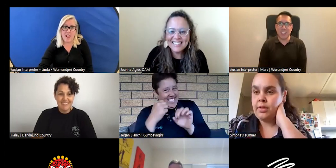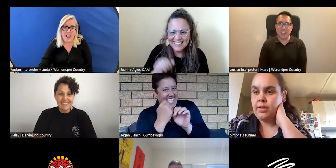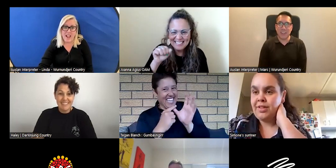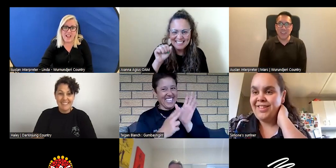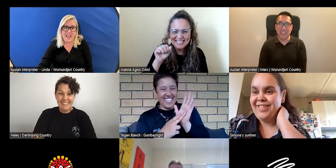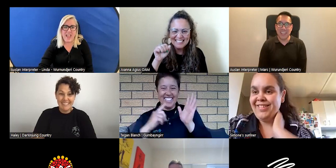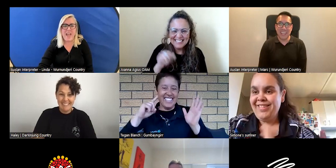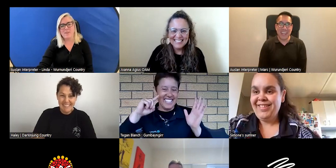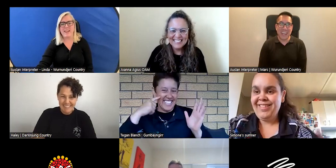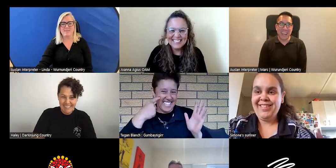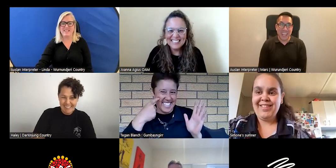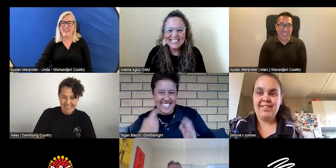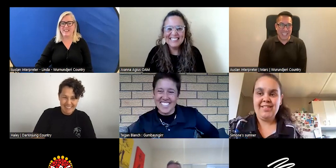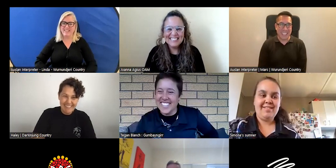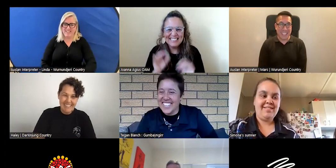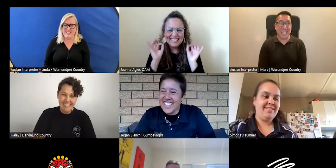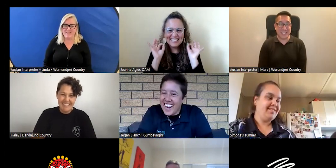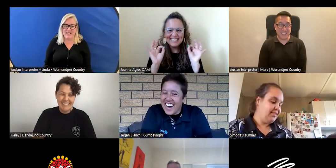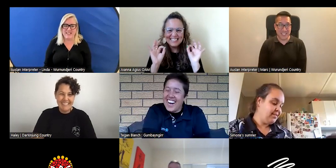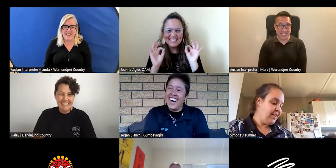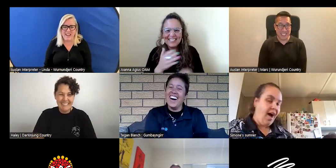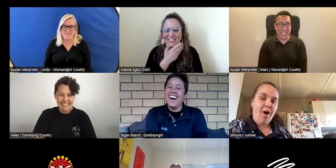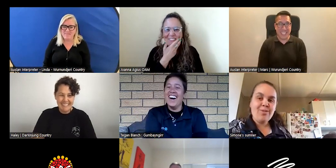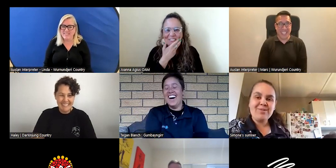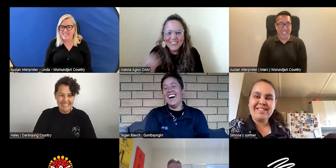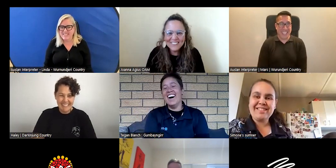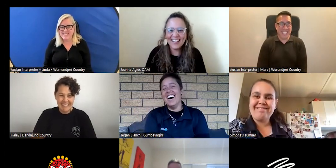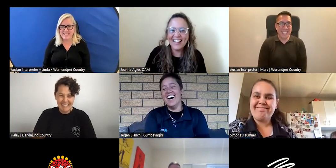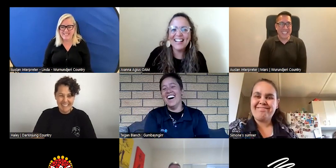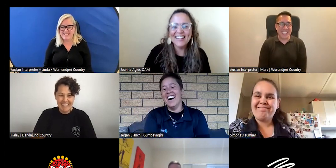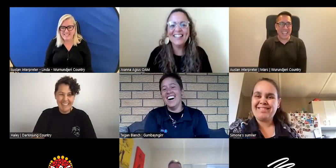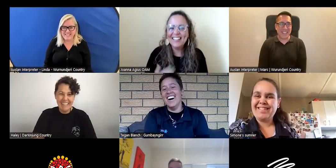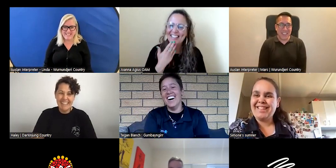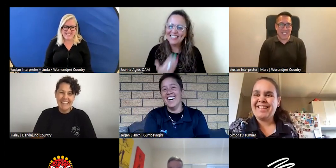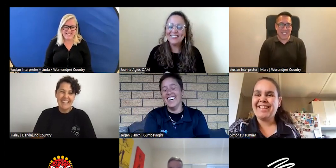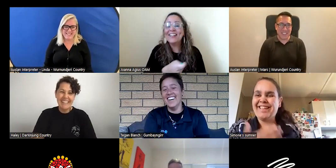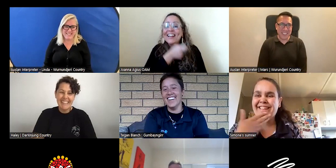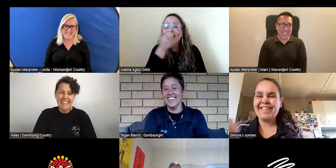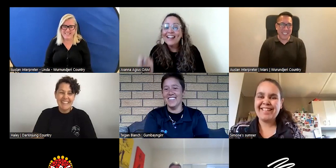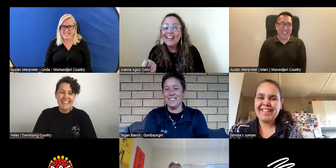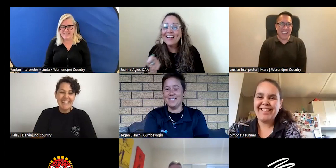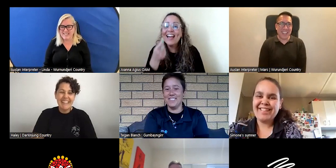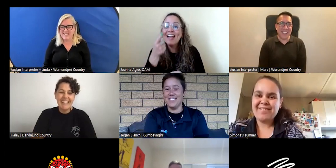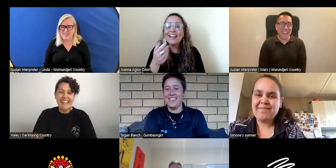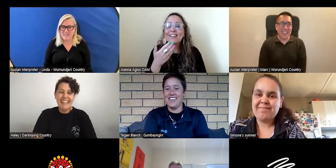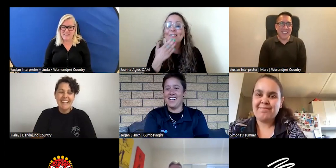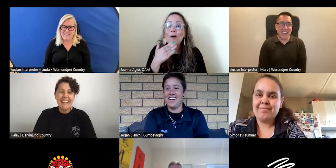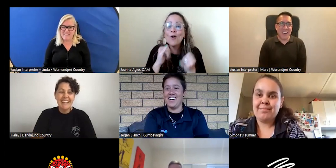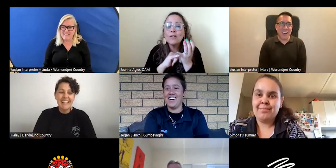Fantastic. Thank you. And my name's Tegan. This is of course. My name. Exactly. Beautiful. Thank